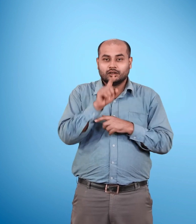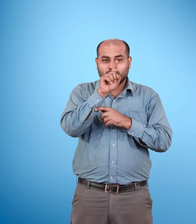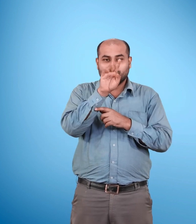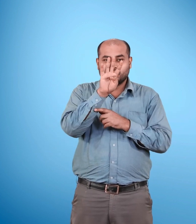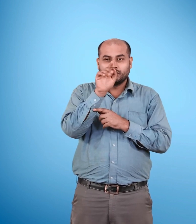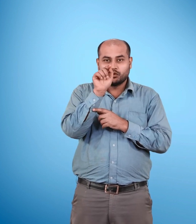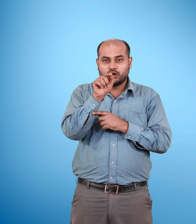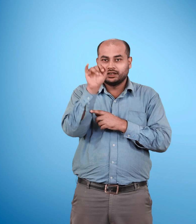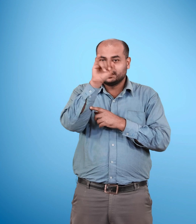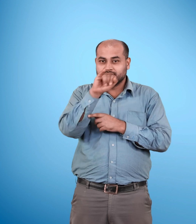(14.6)